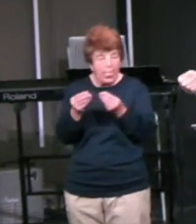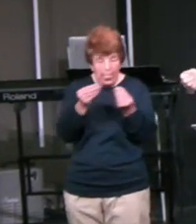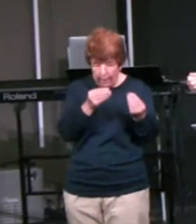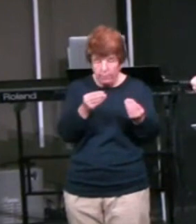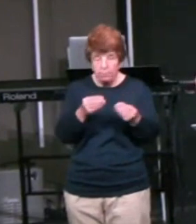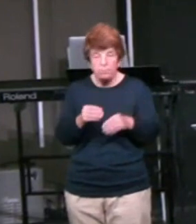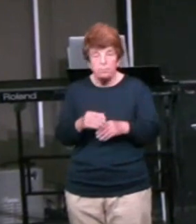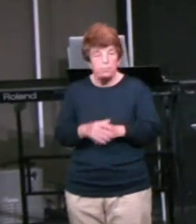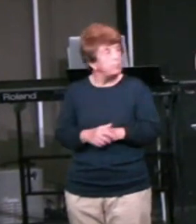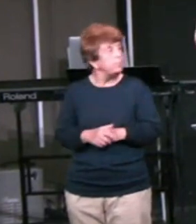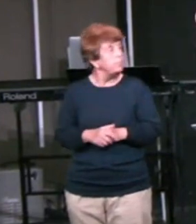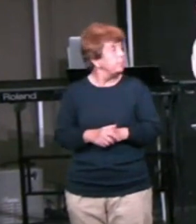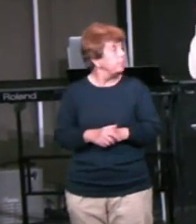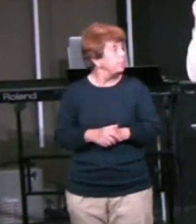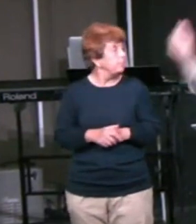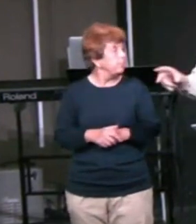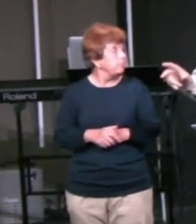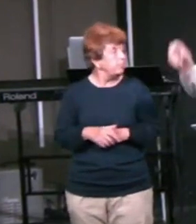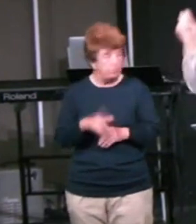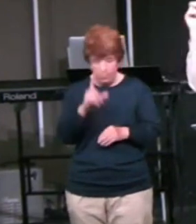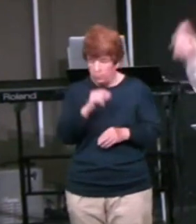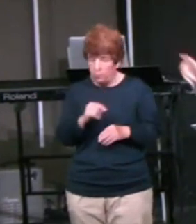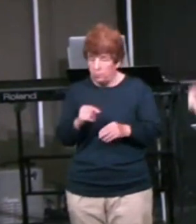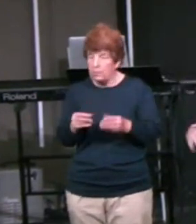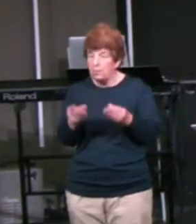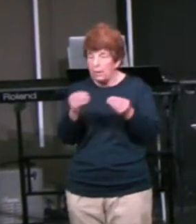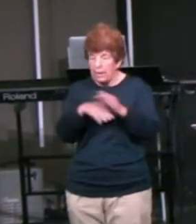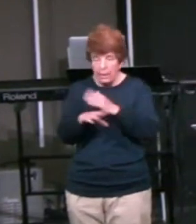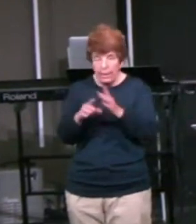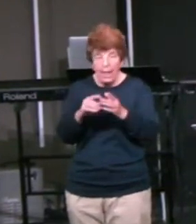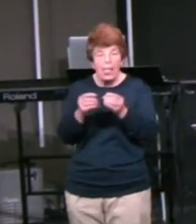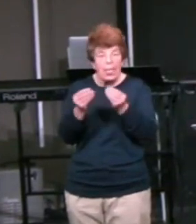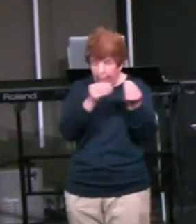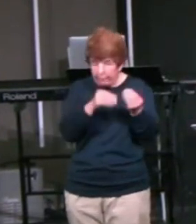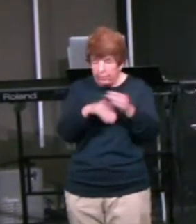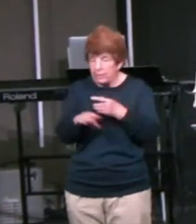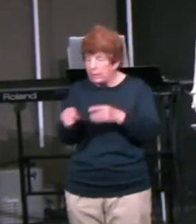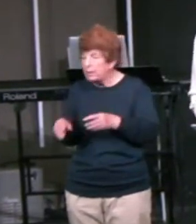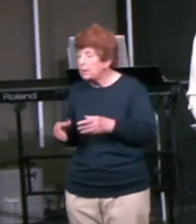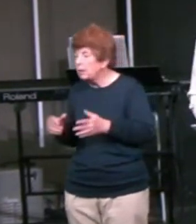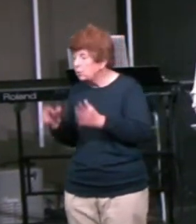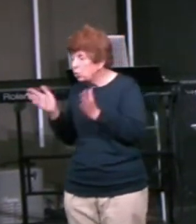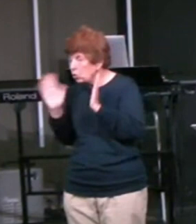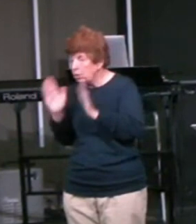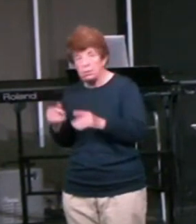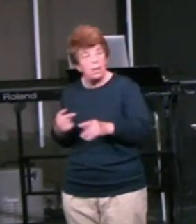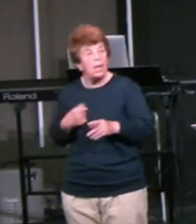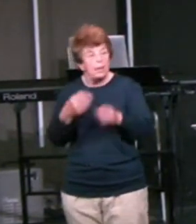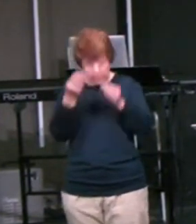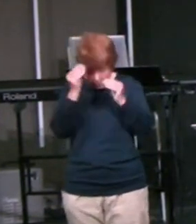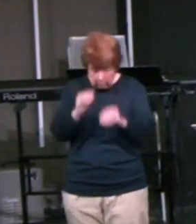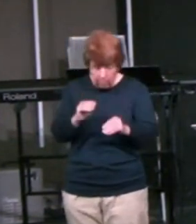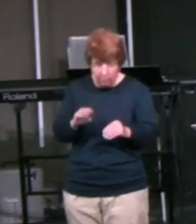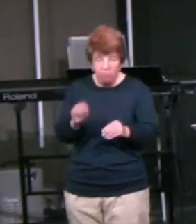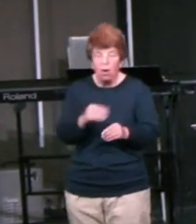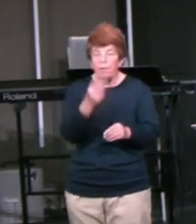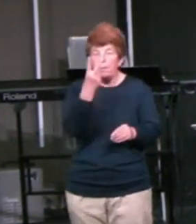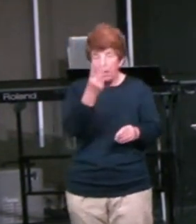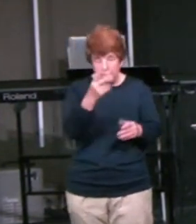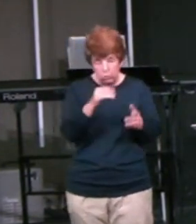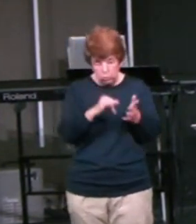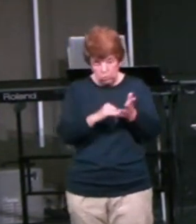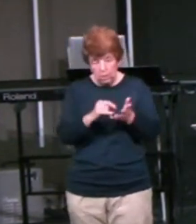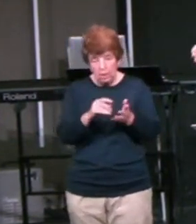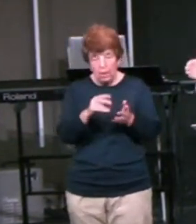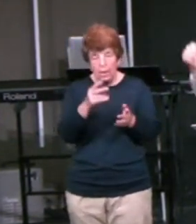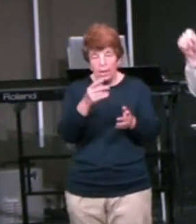at church using. When the offering plate come round, they would put these envelopes in, and I was taught that out of my 2 shillings, I